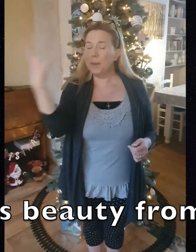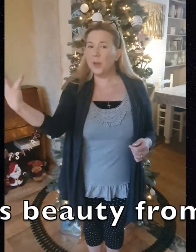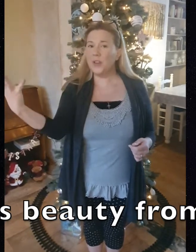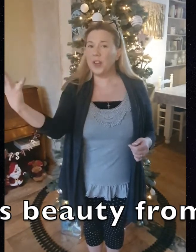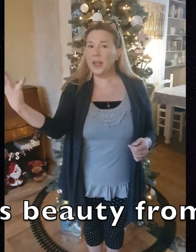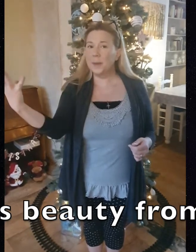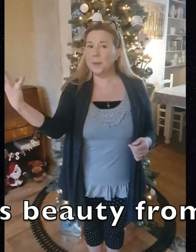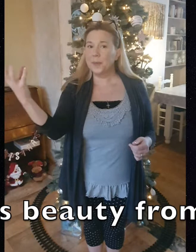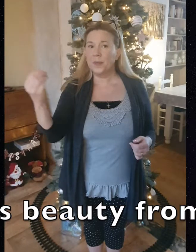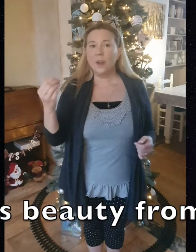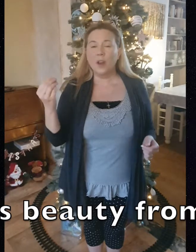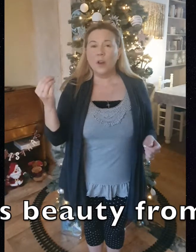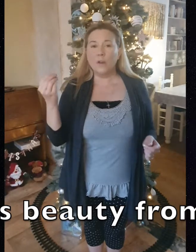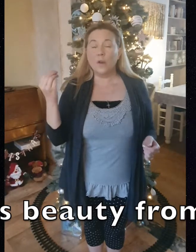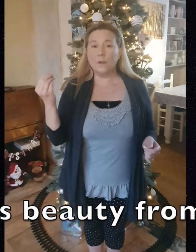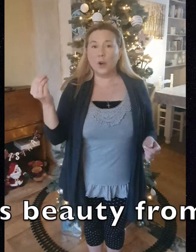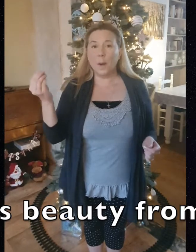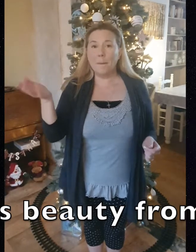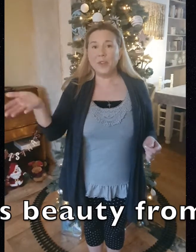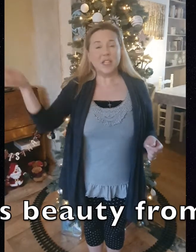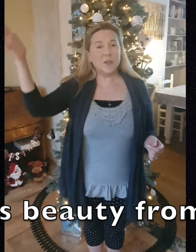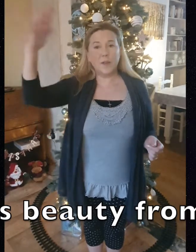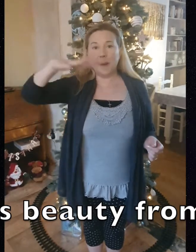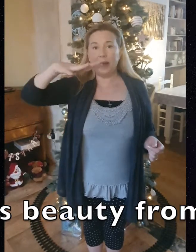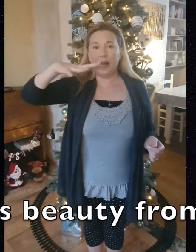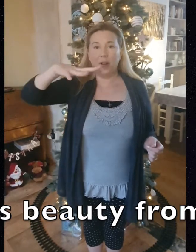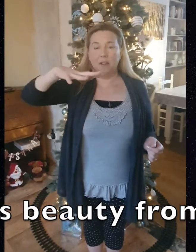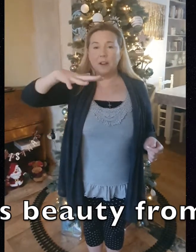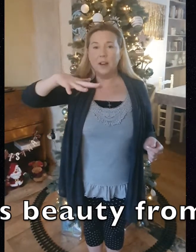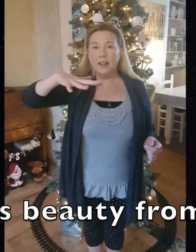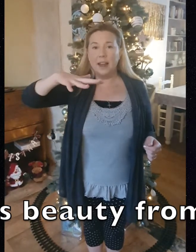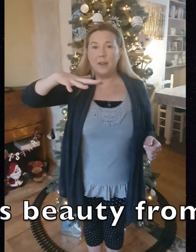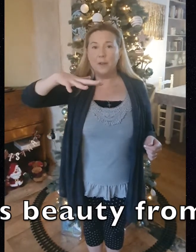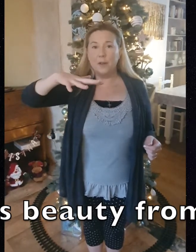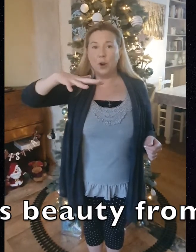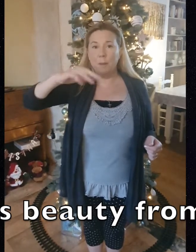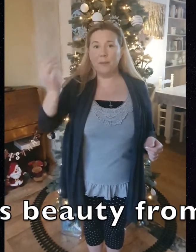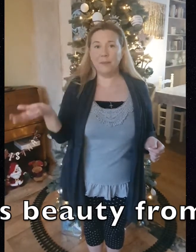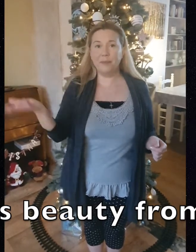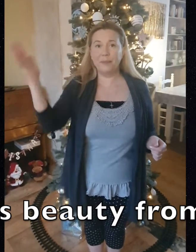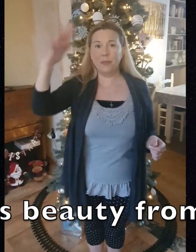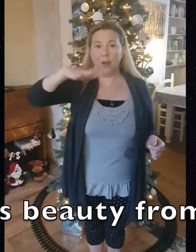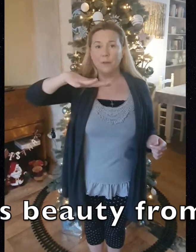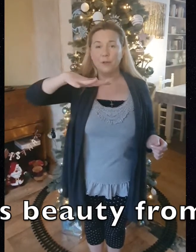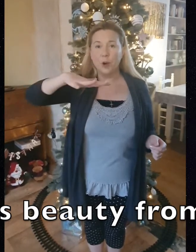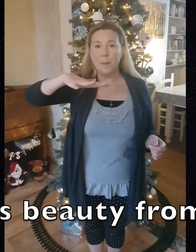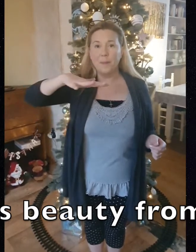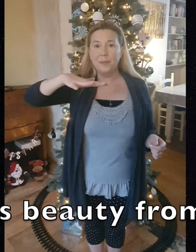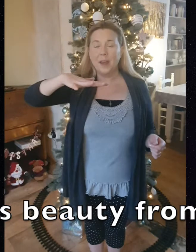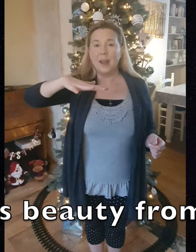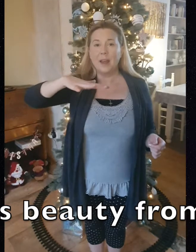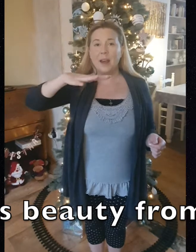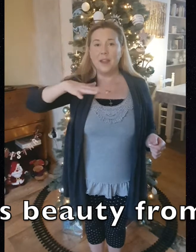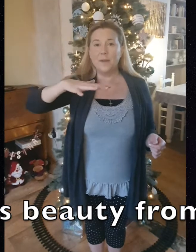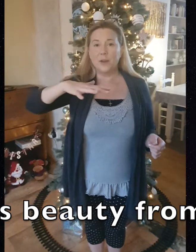beauty. For from, you just flip your hand over like that, from, from. And then for